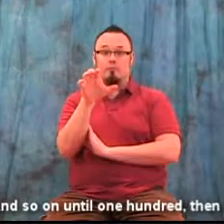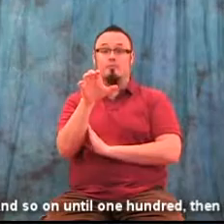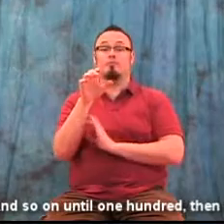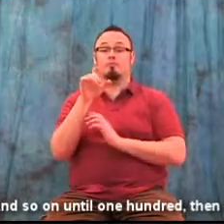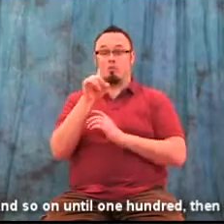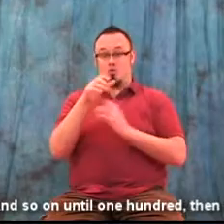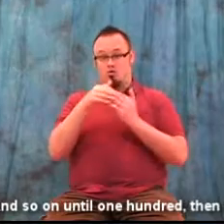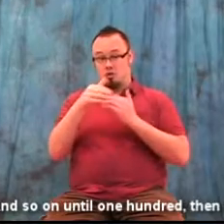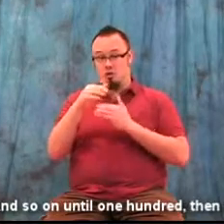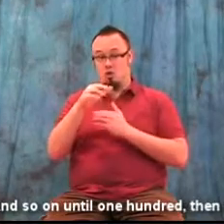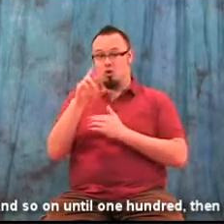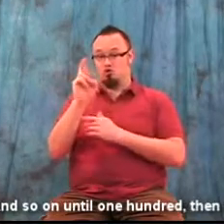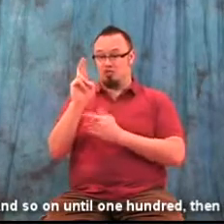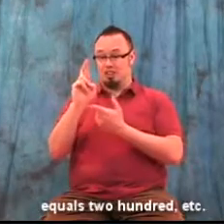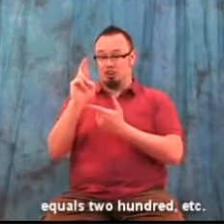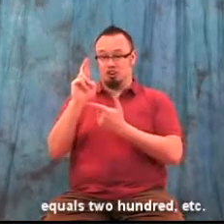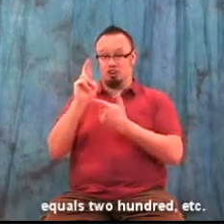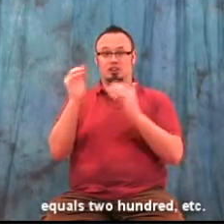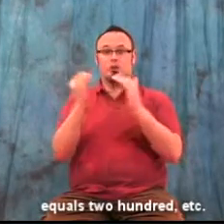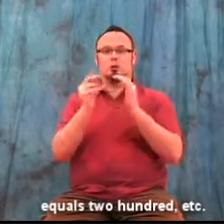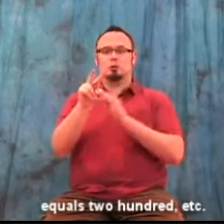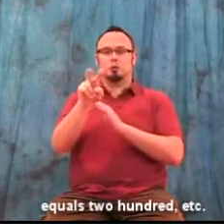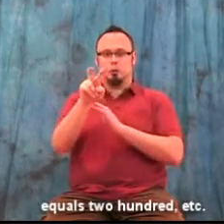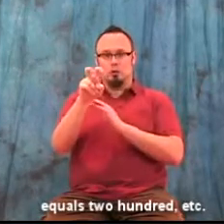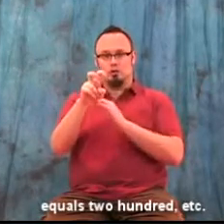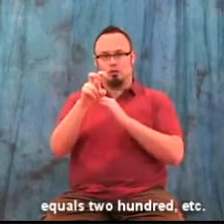Then Resh equals 200, etc.